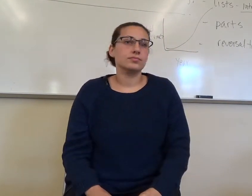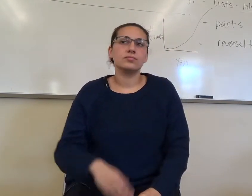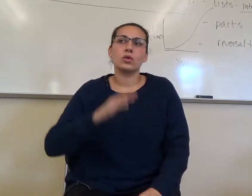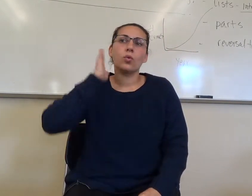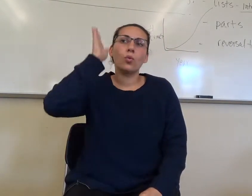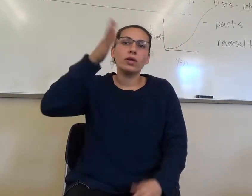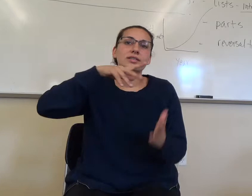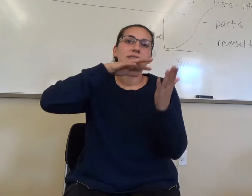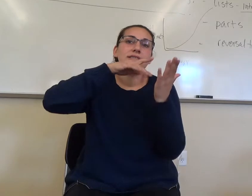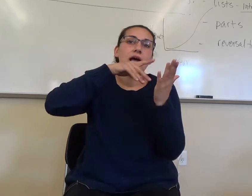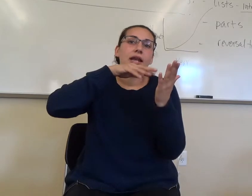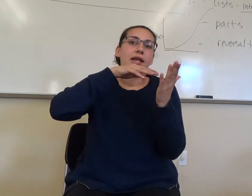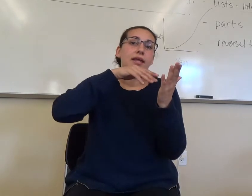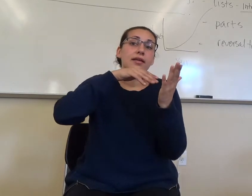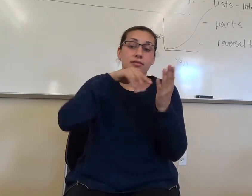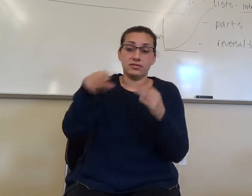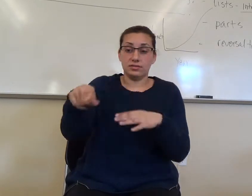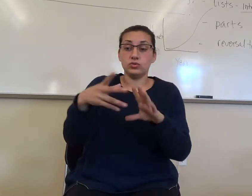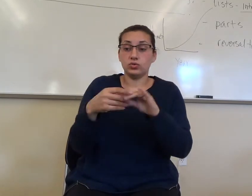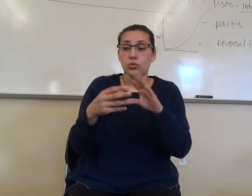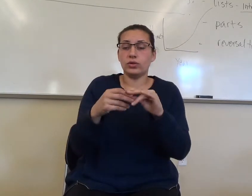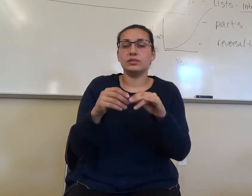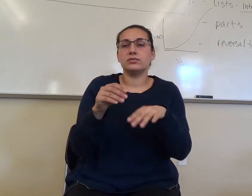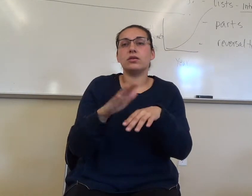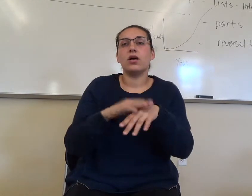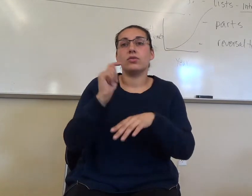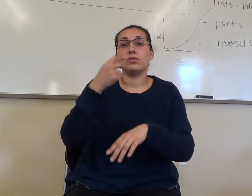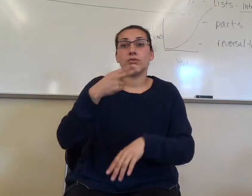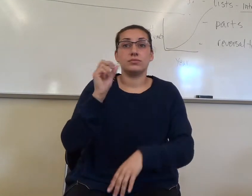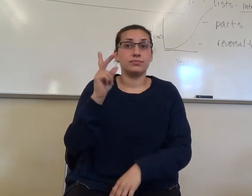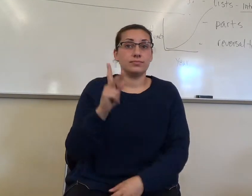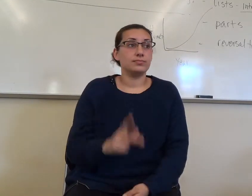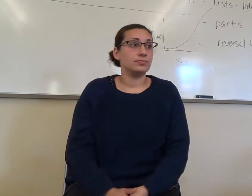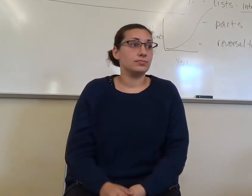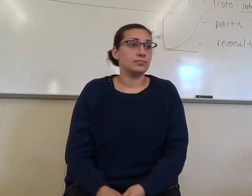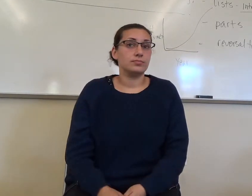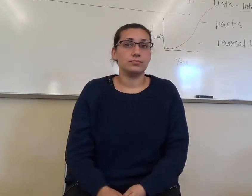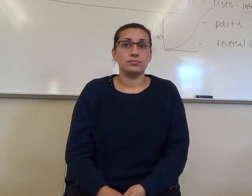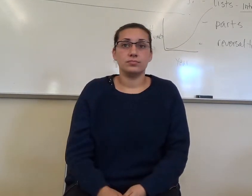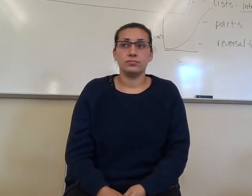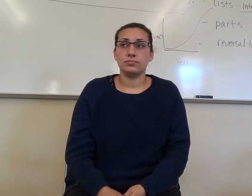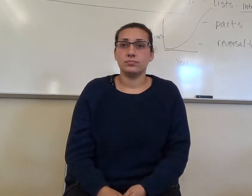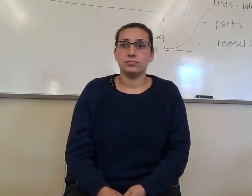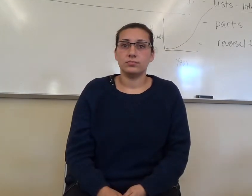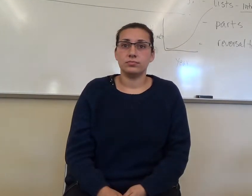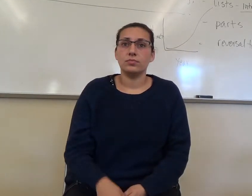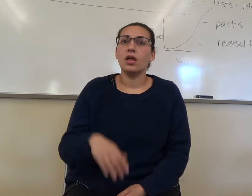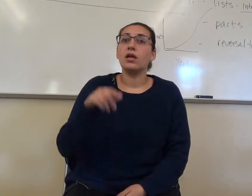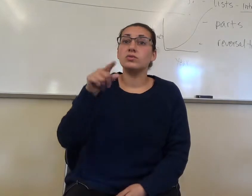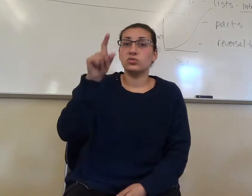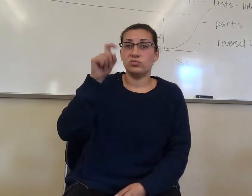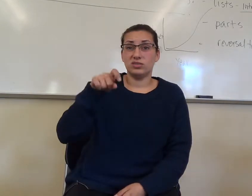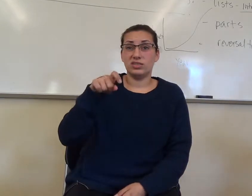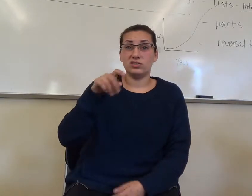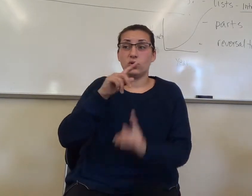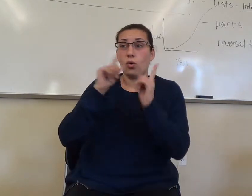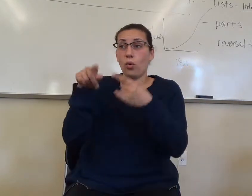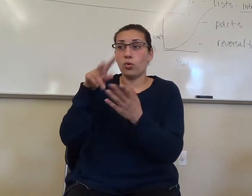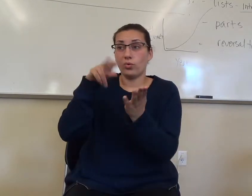If you're one of the people who needs to go to the reading center and there's some kind kind of form they have down there, you have to get it, bring